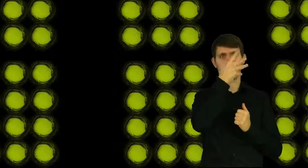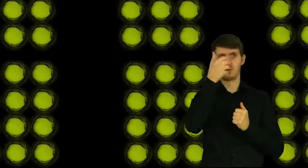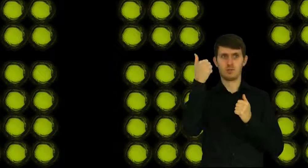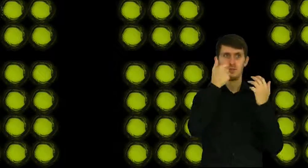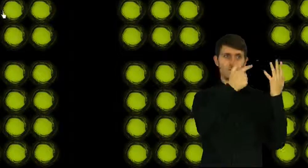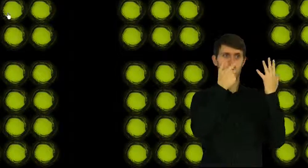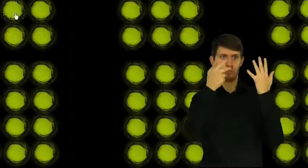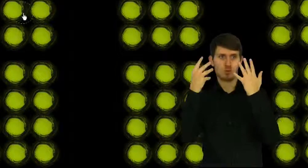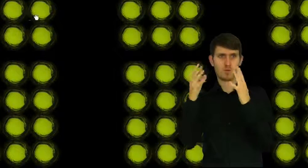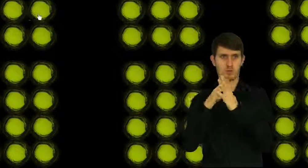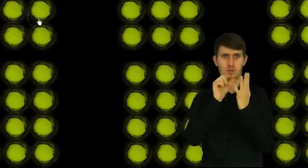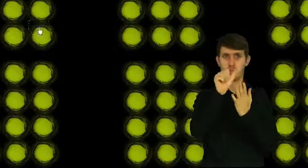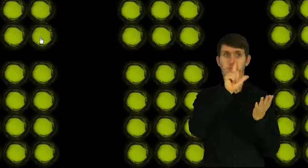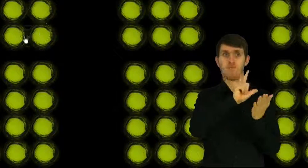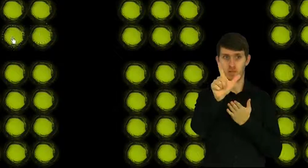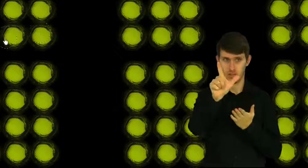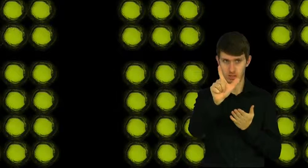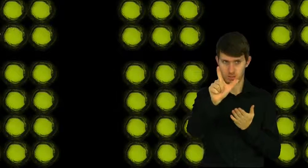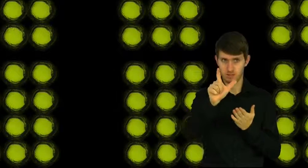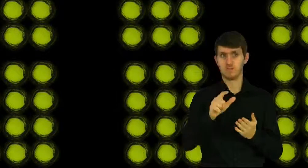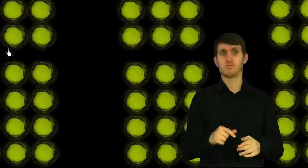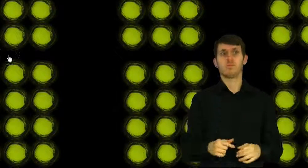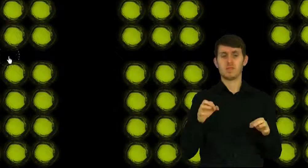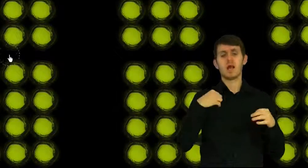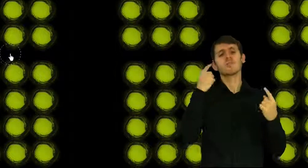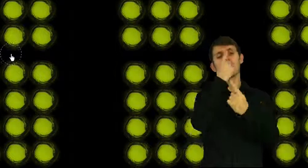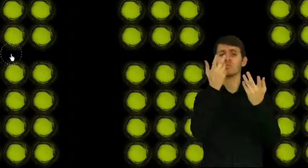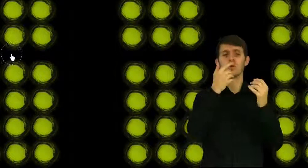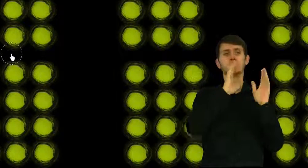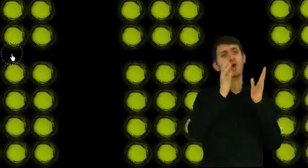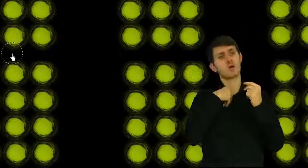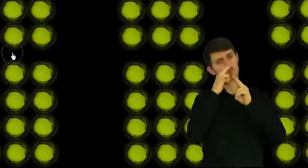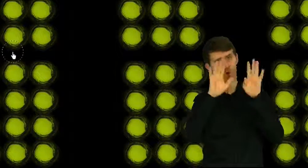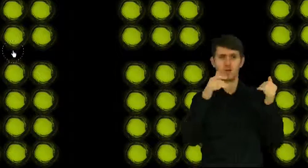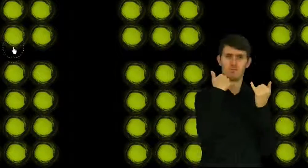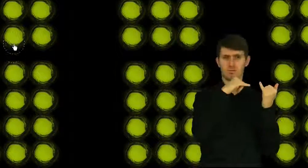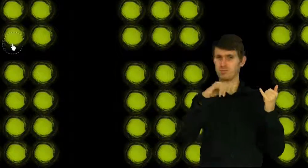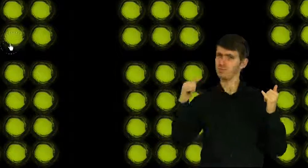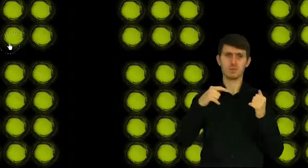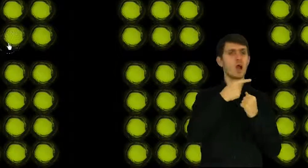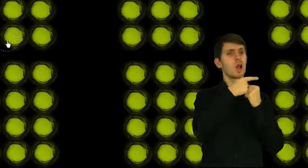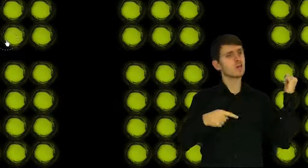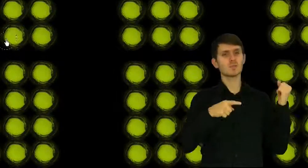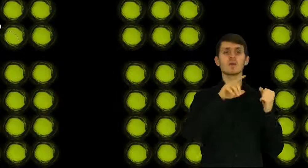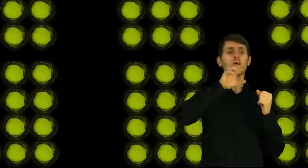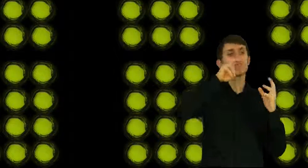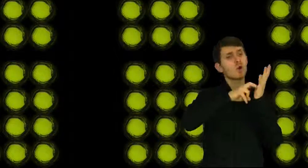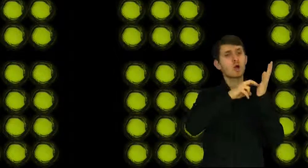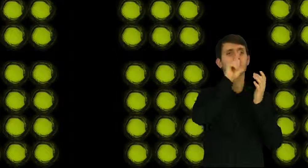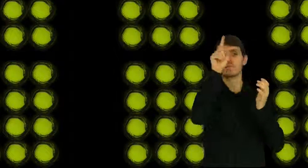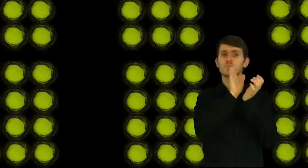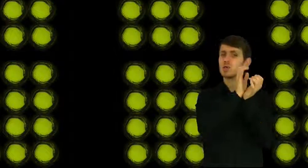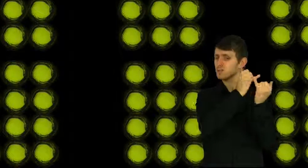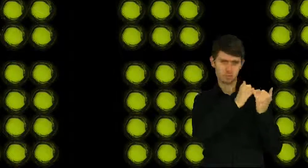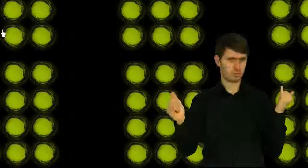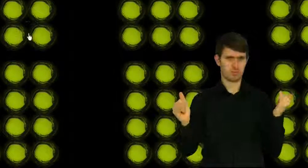6, 7, 8, 9, 10, 11, 12. And what I want to do is think about the different ways of